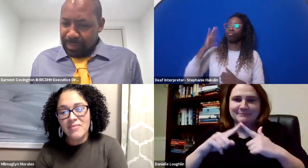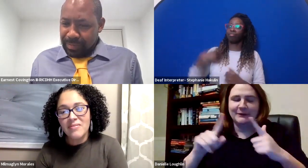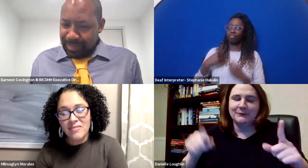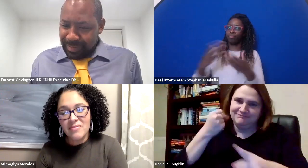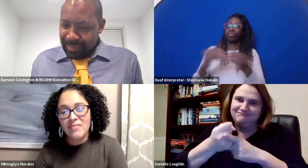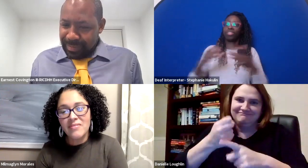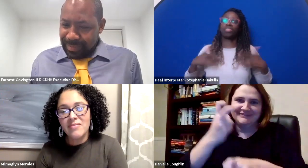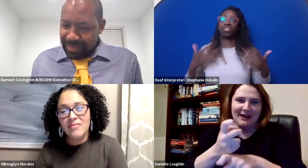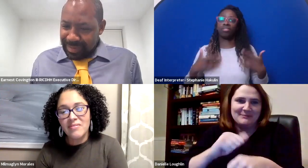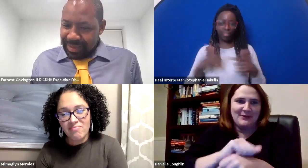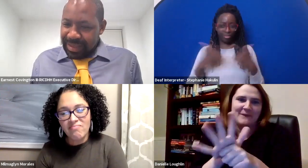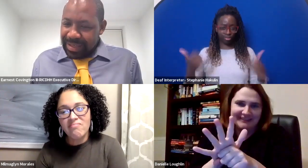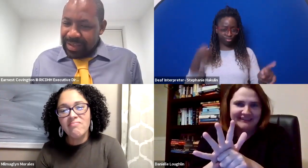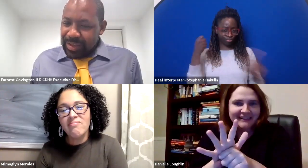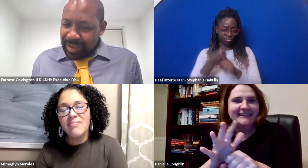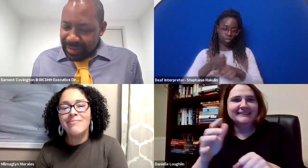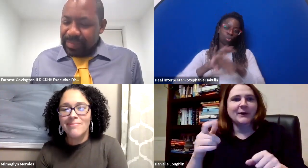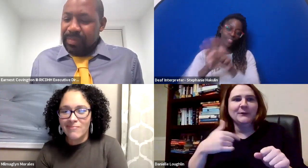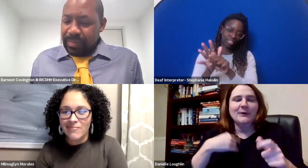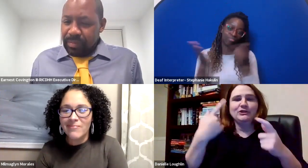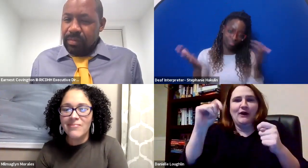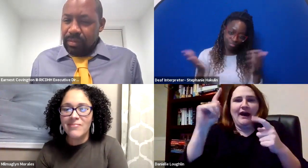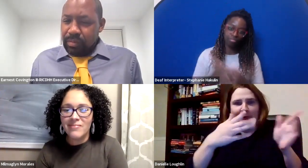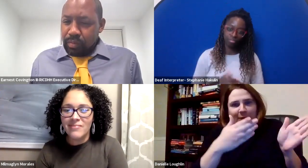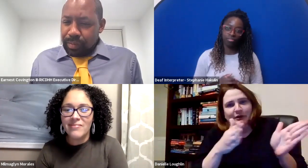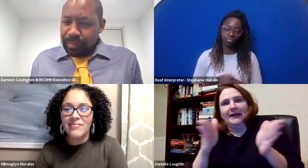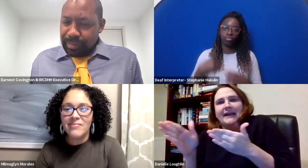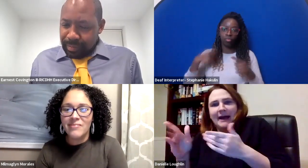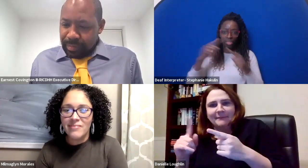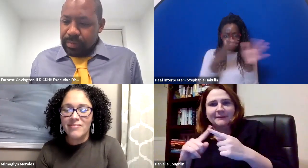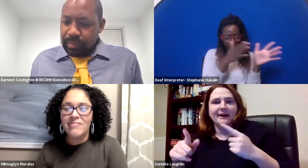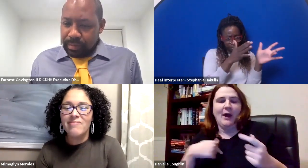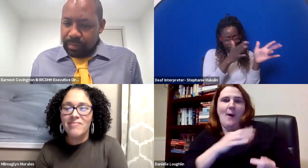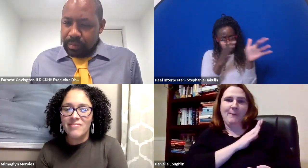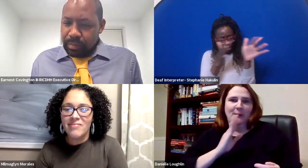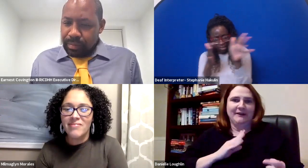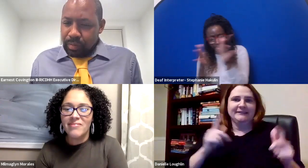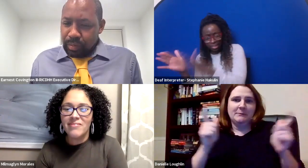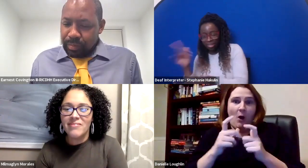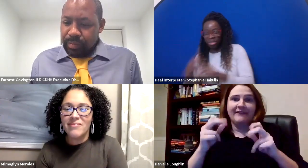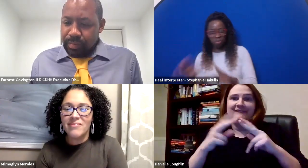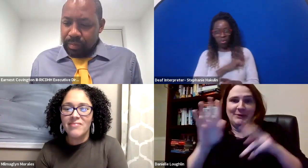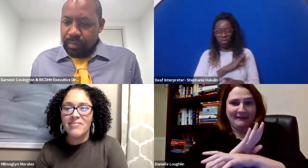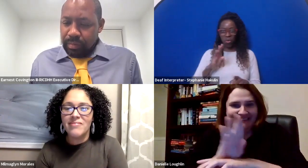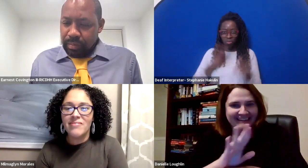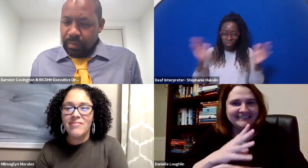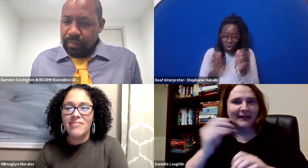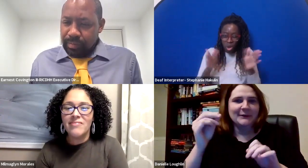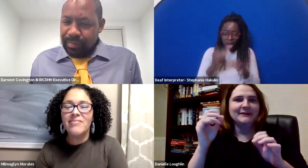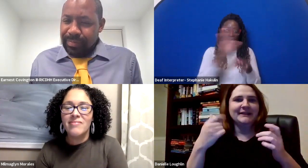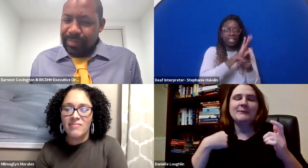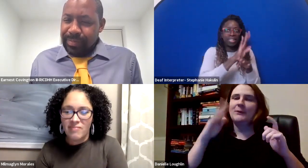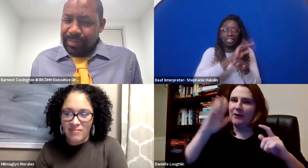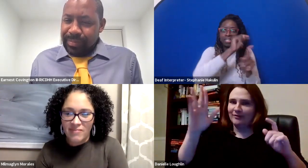appropriate education events. So we've had a lot of different events in the past, but now with COVID, we're trying to pivot to